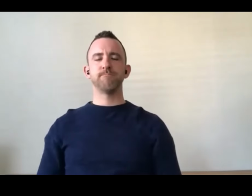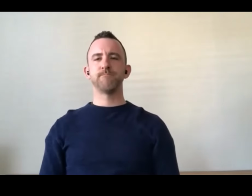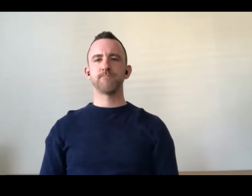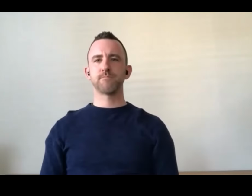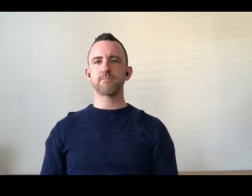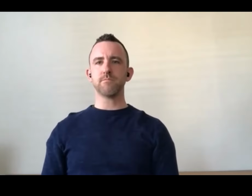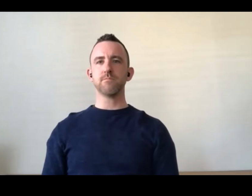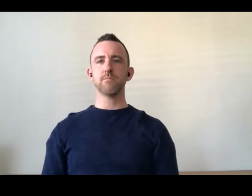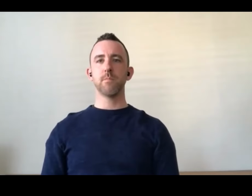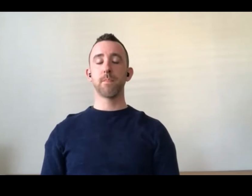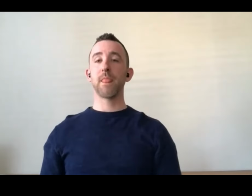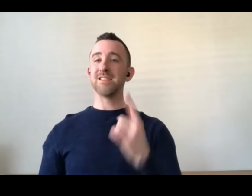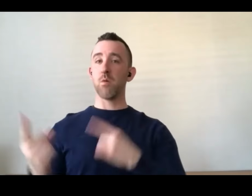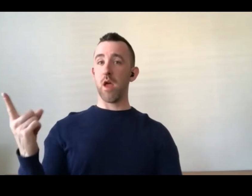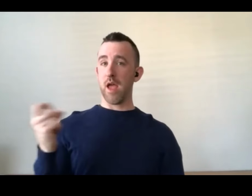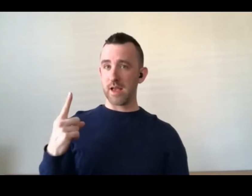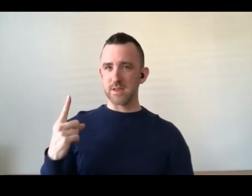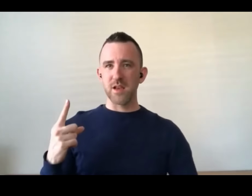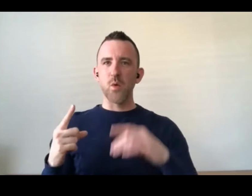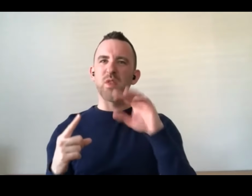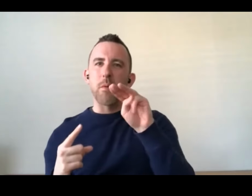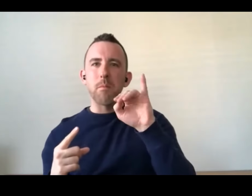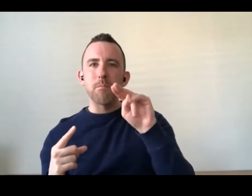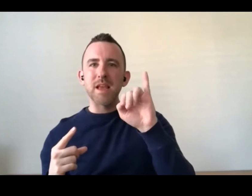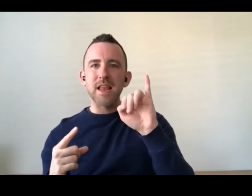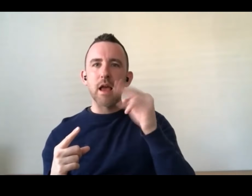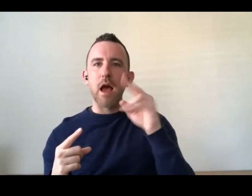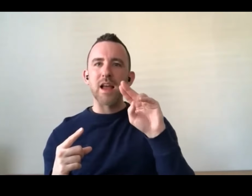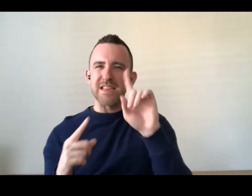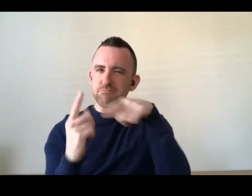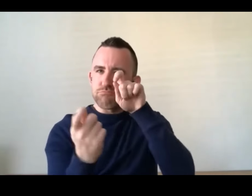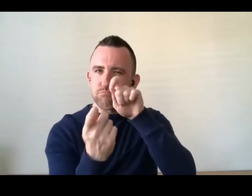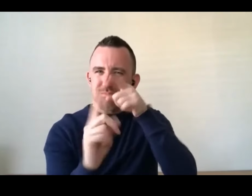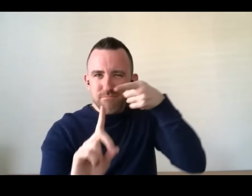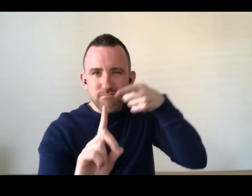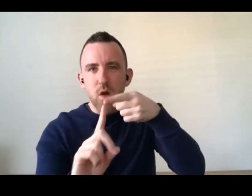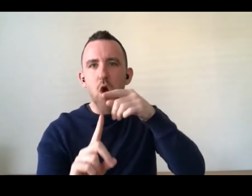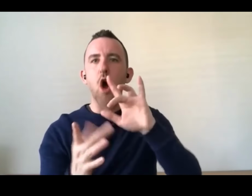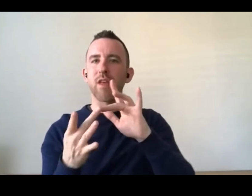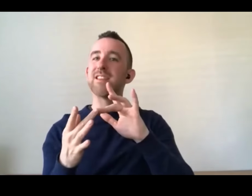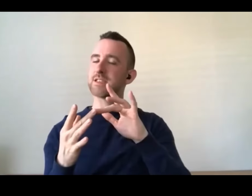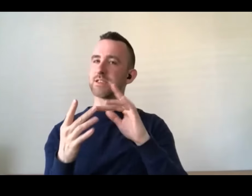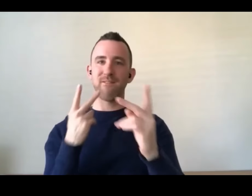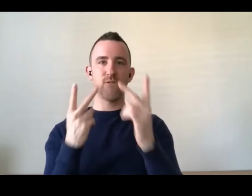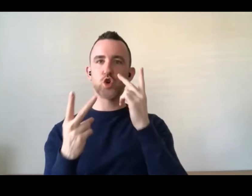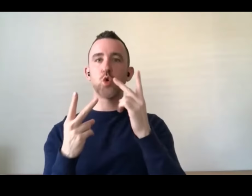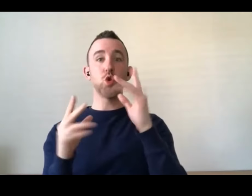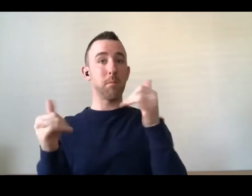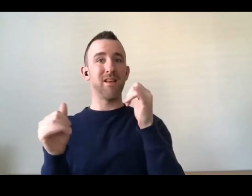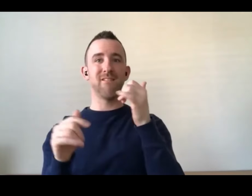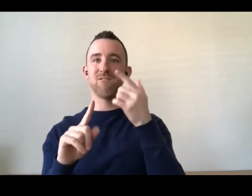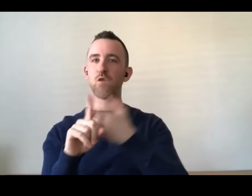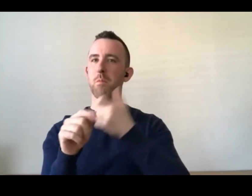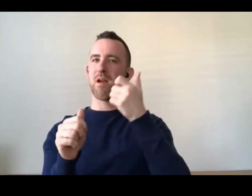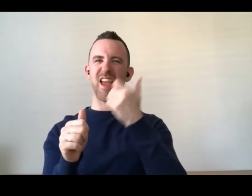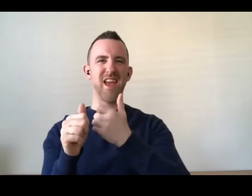Let's see. Someone else has asked, will the mini hunt be exclusively online? This is a virtual event. You can play from anywhere. So